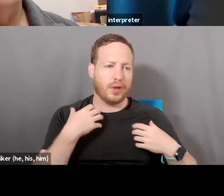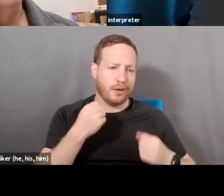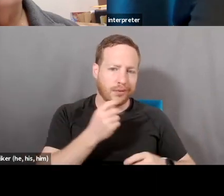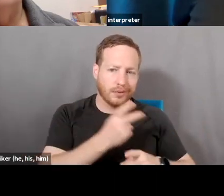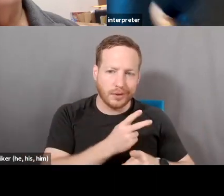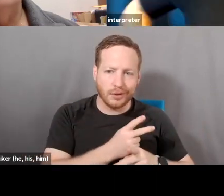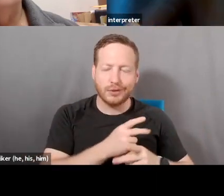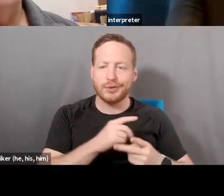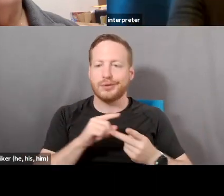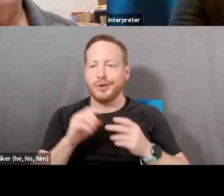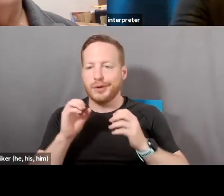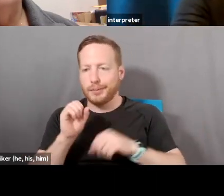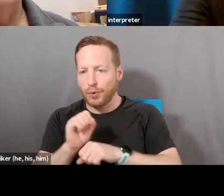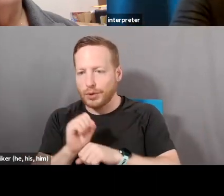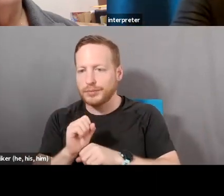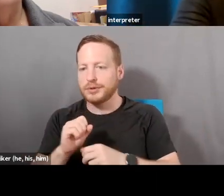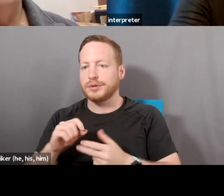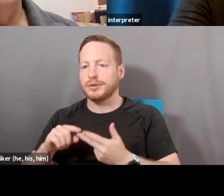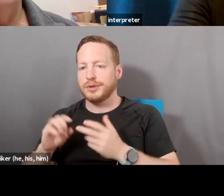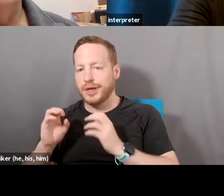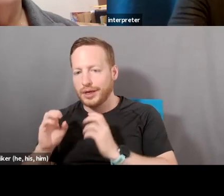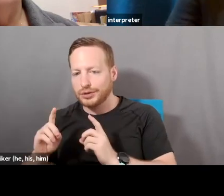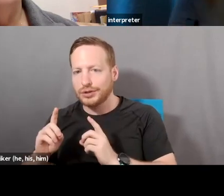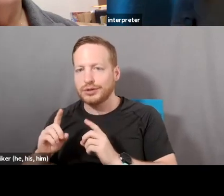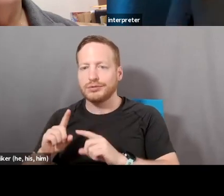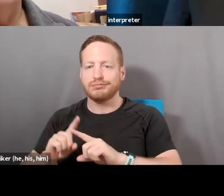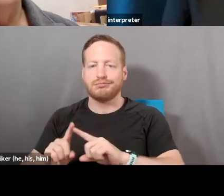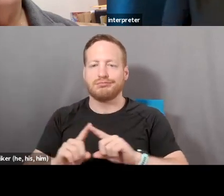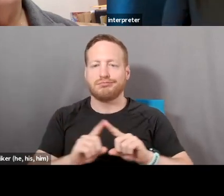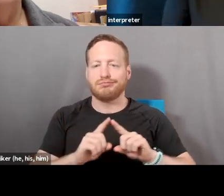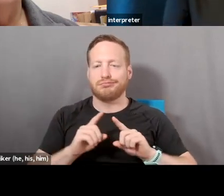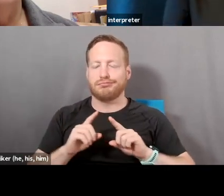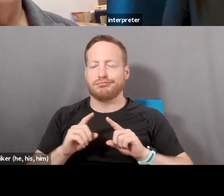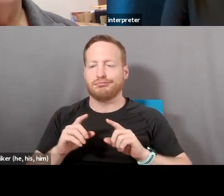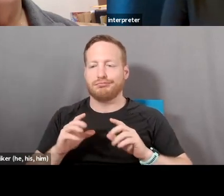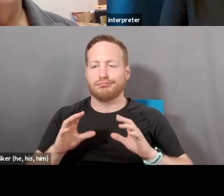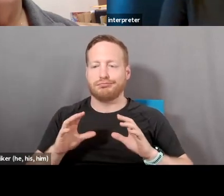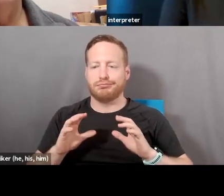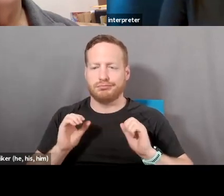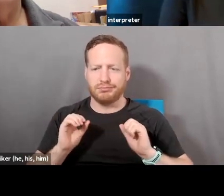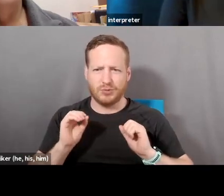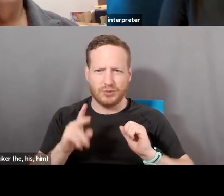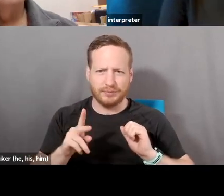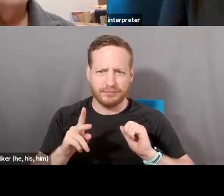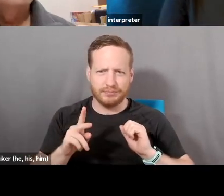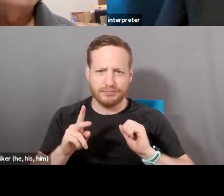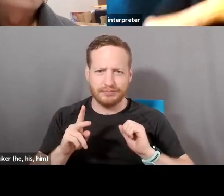Tina, you're muted. Tina, you're muted. It's muted. We should make it more of